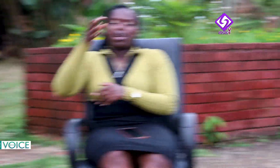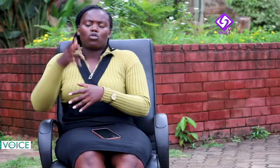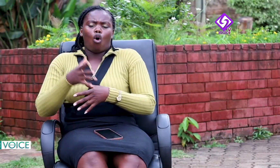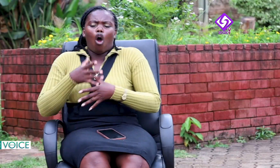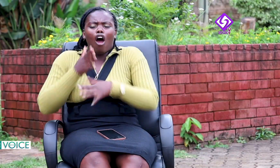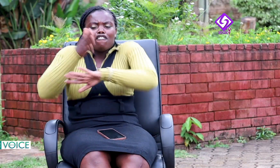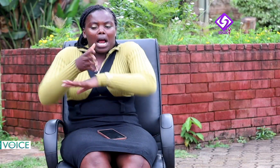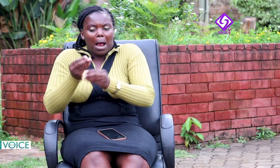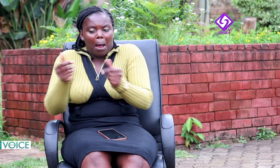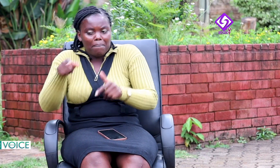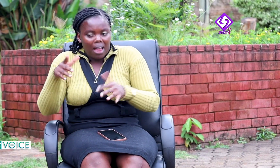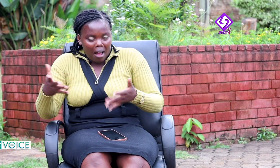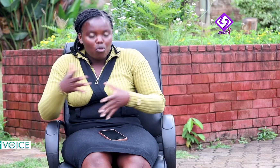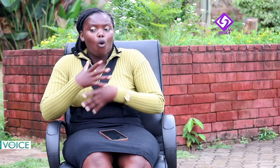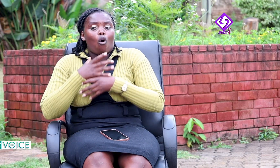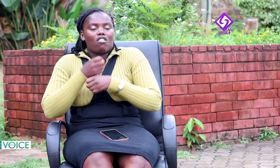Program,